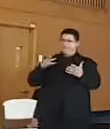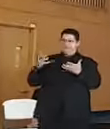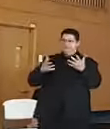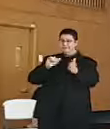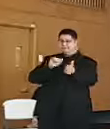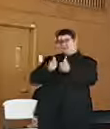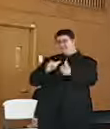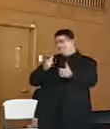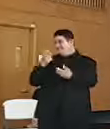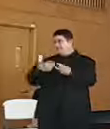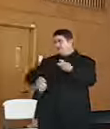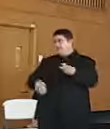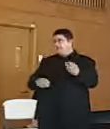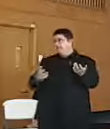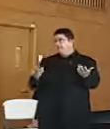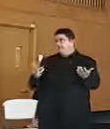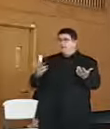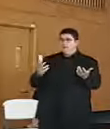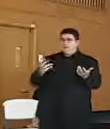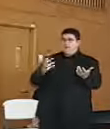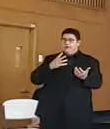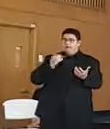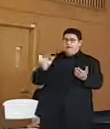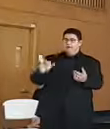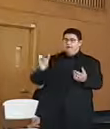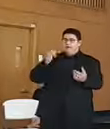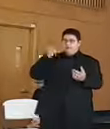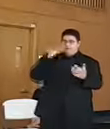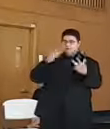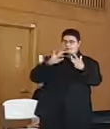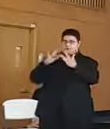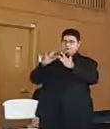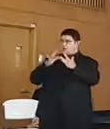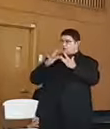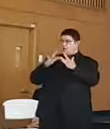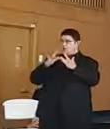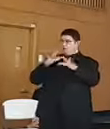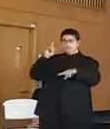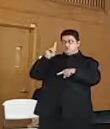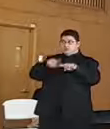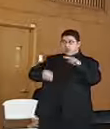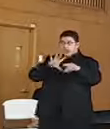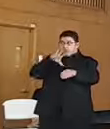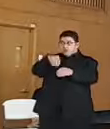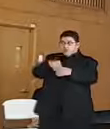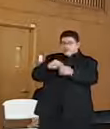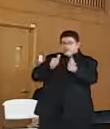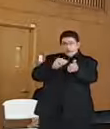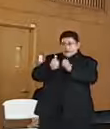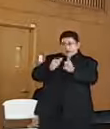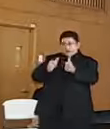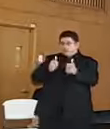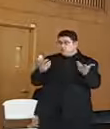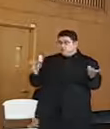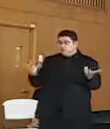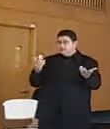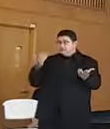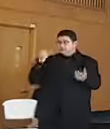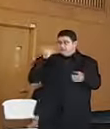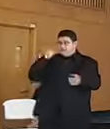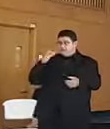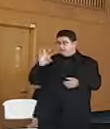also have Misha who's made the rule that if you've gone virtual, you cannot participate in competitive sports. So districts like